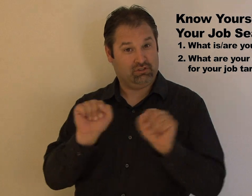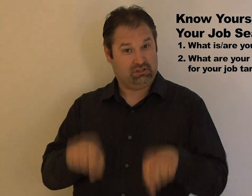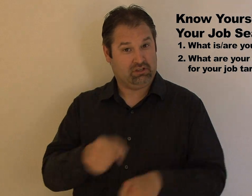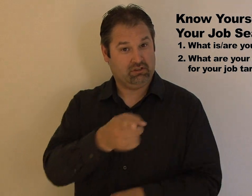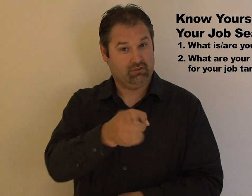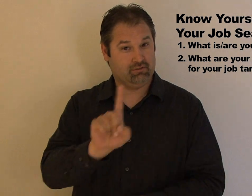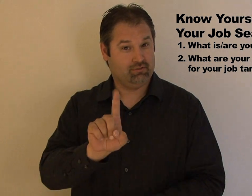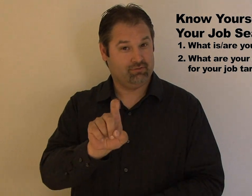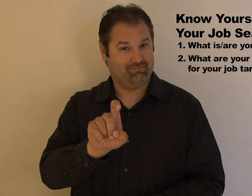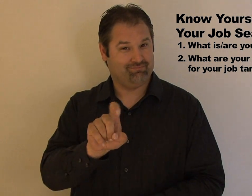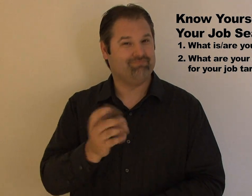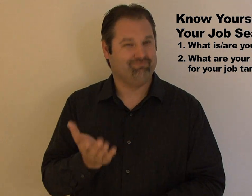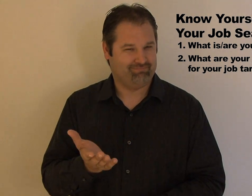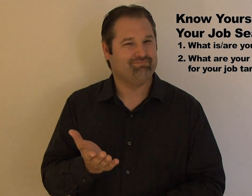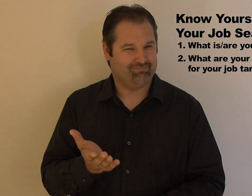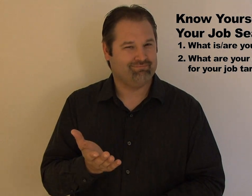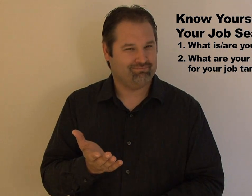you qualified to do your target job?